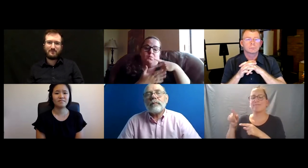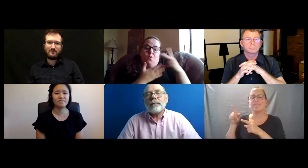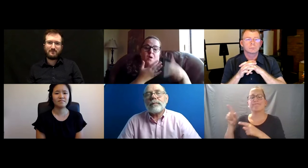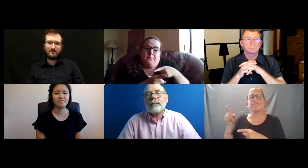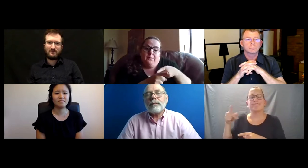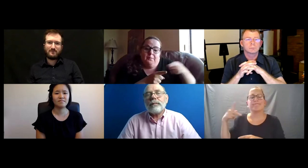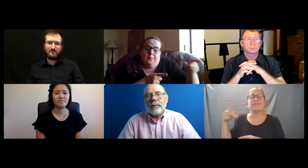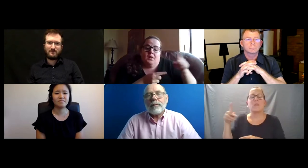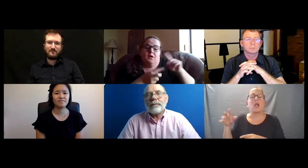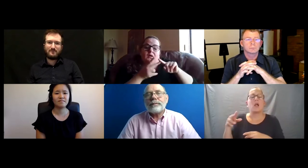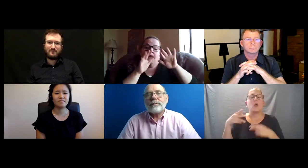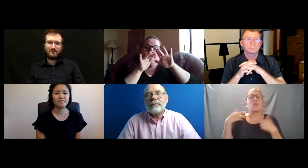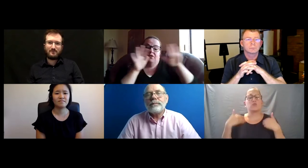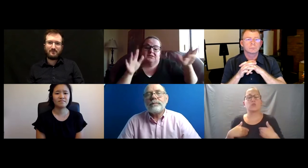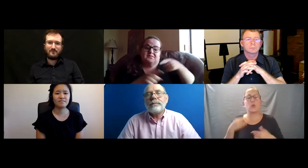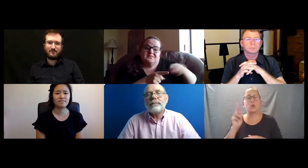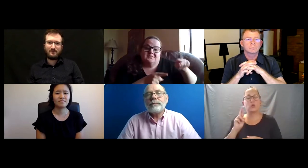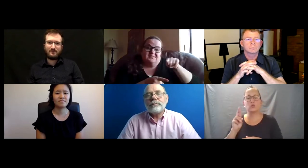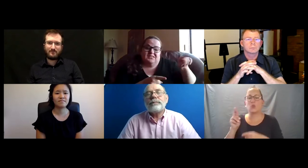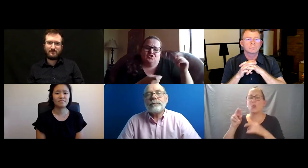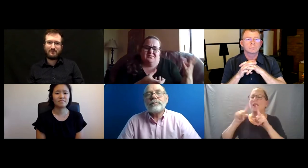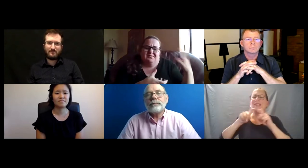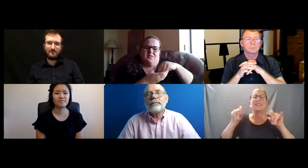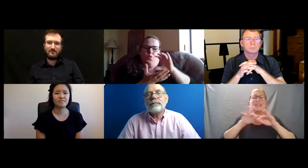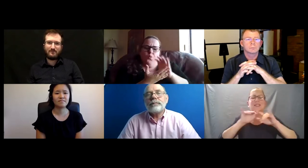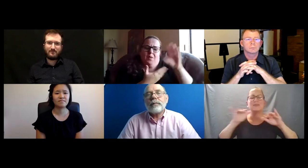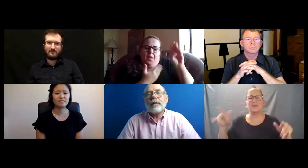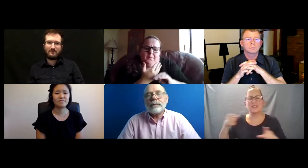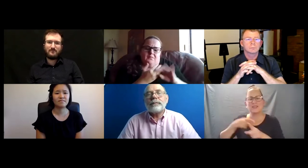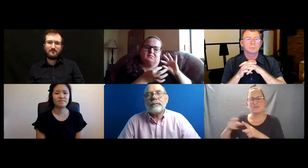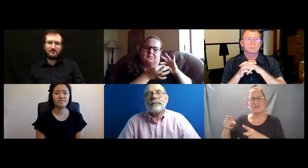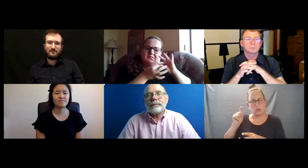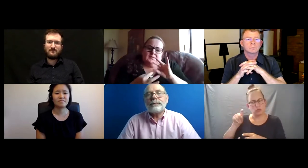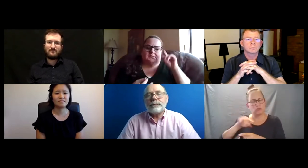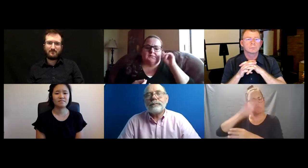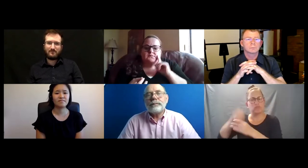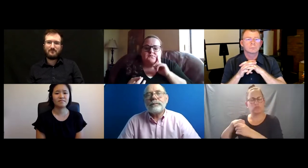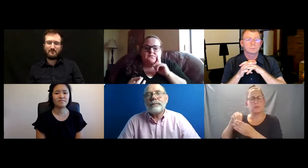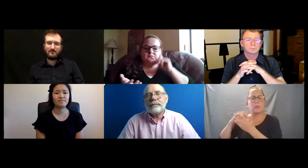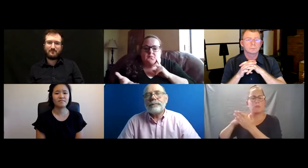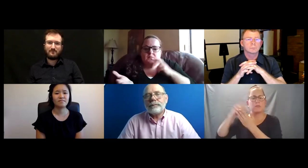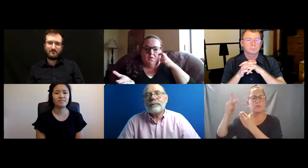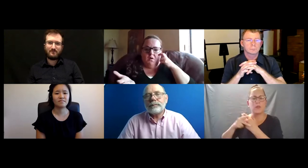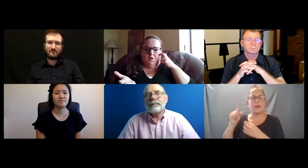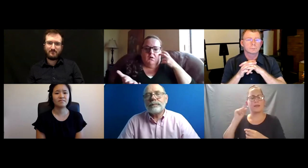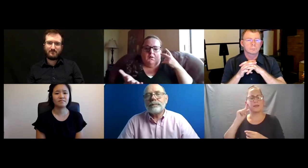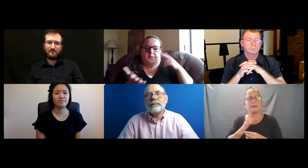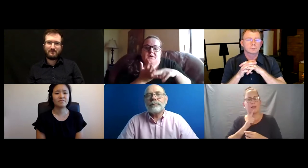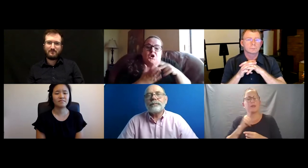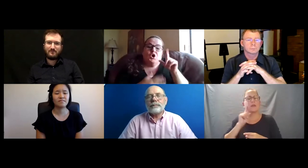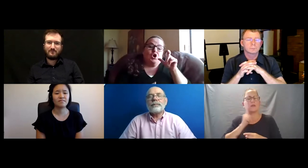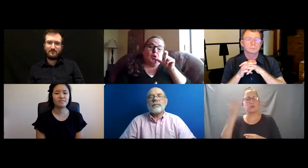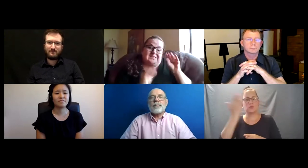programs at professional human resources programs in post-secondary, they need